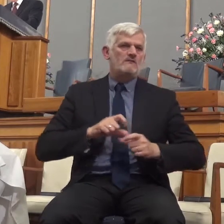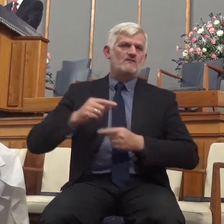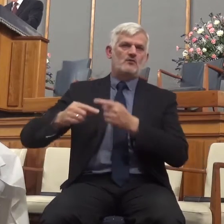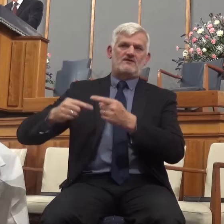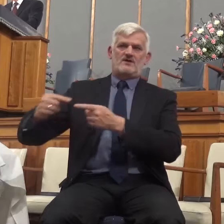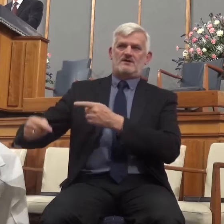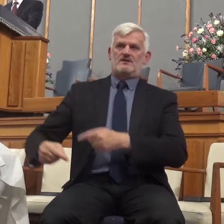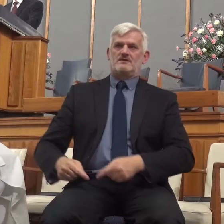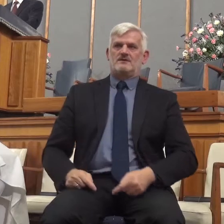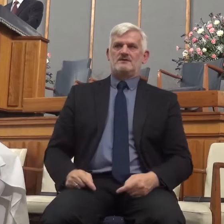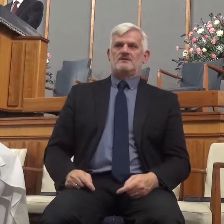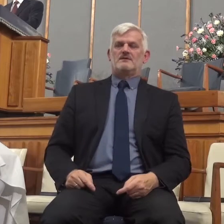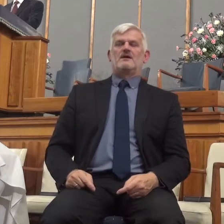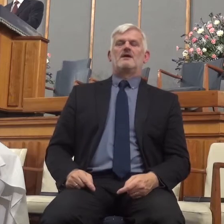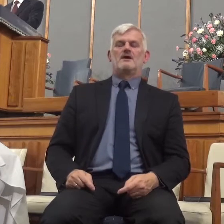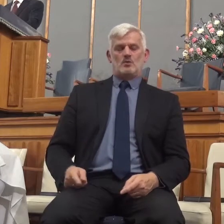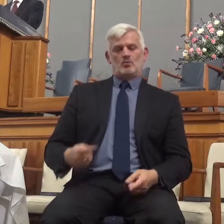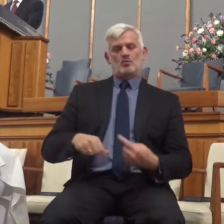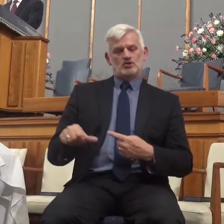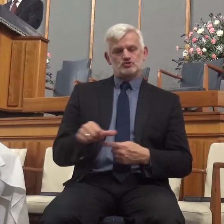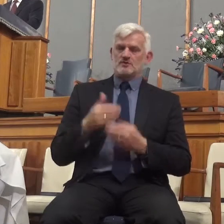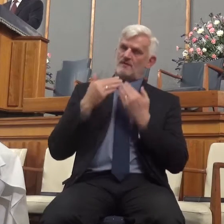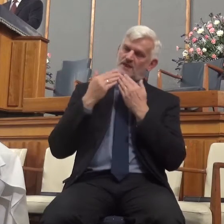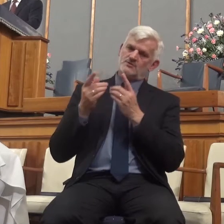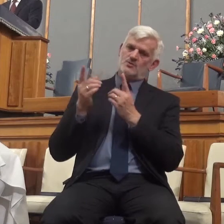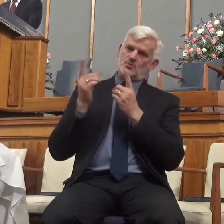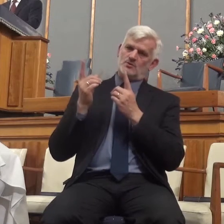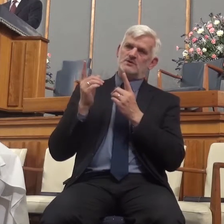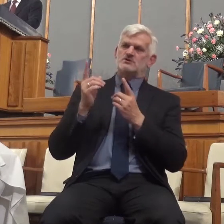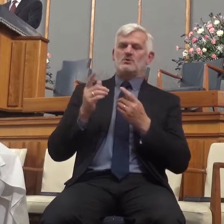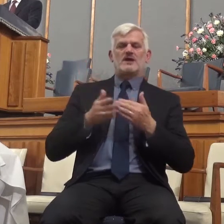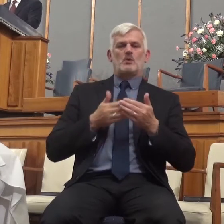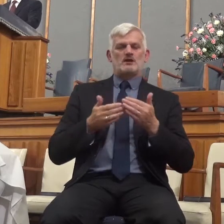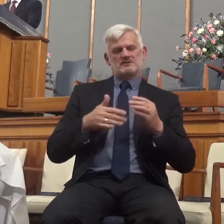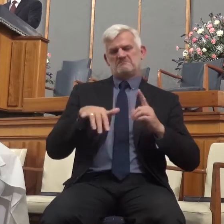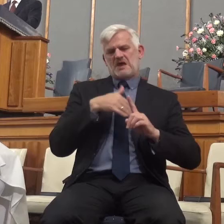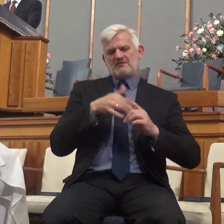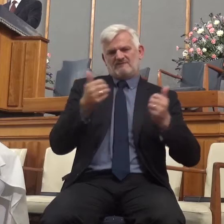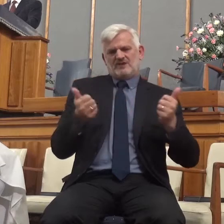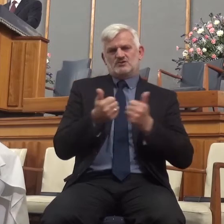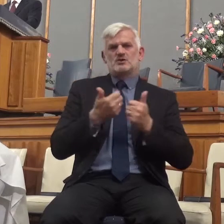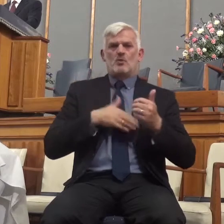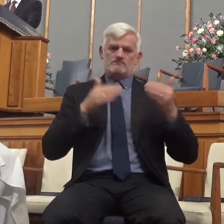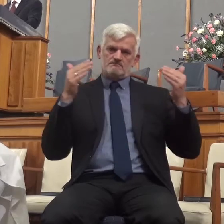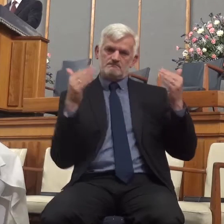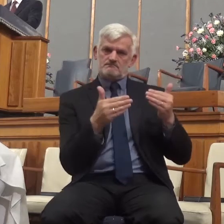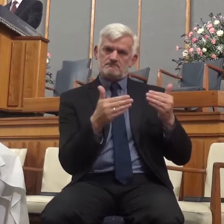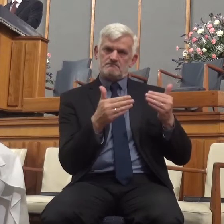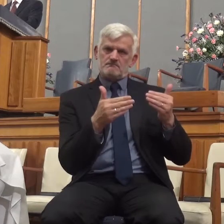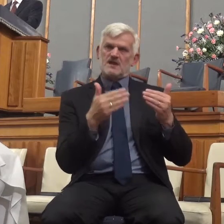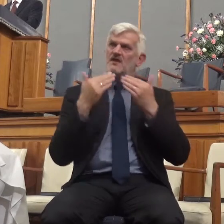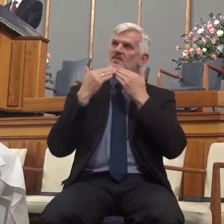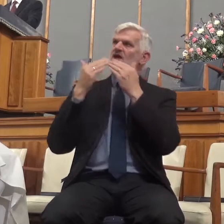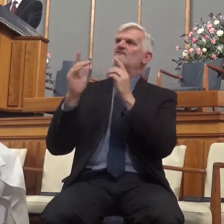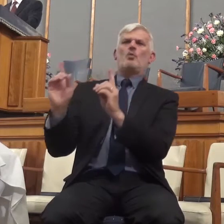Lord. So we're going to look quickly at some of these verses tonight to show what we should be giving thanks